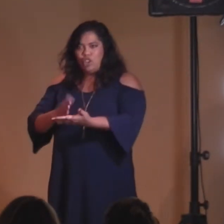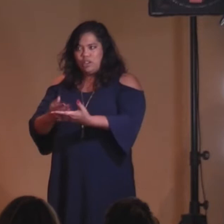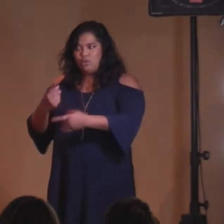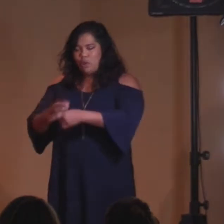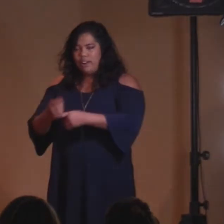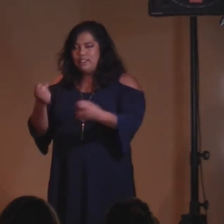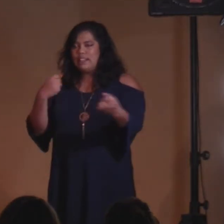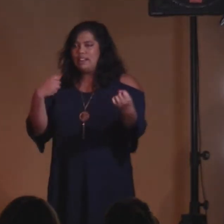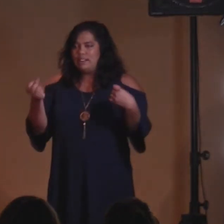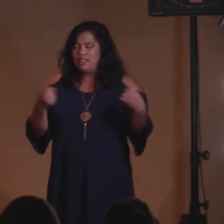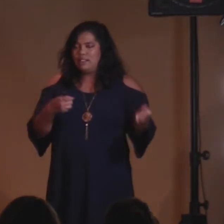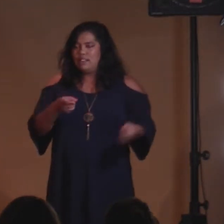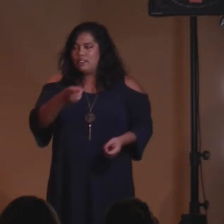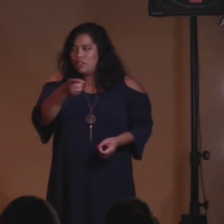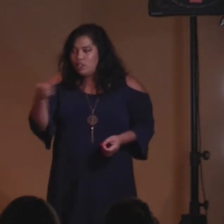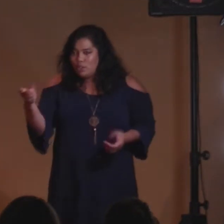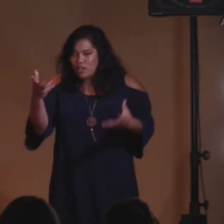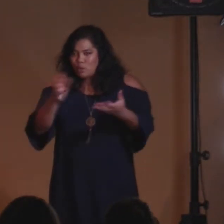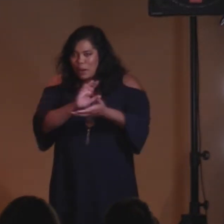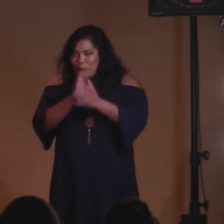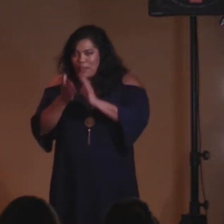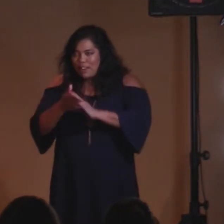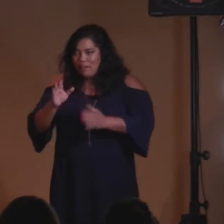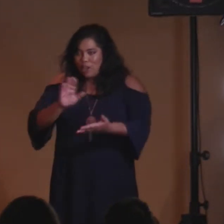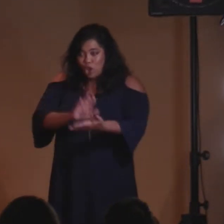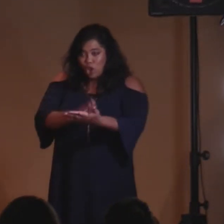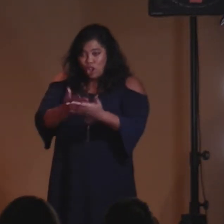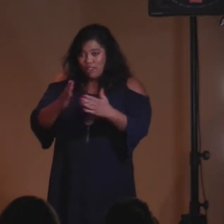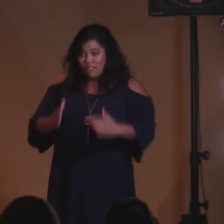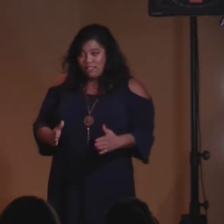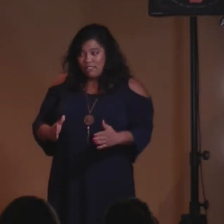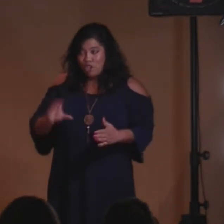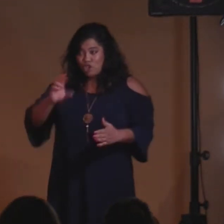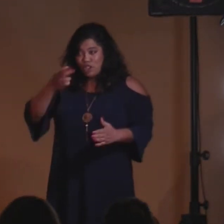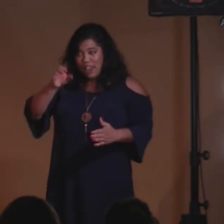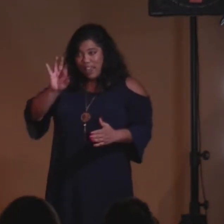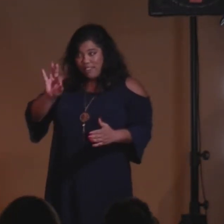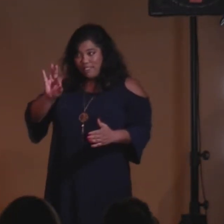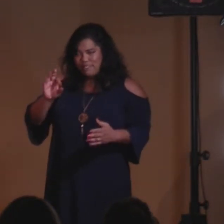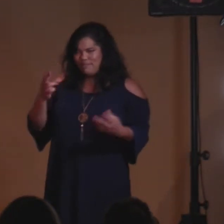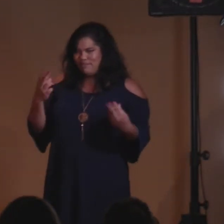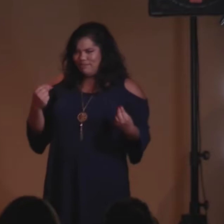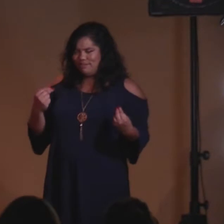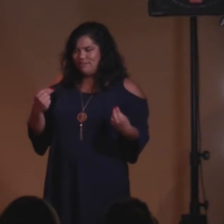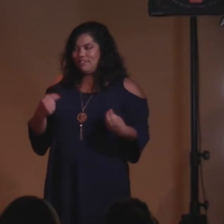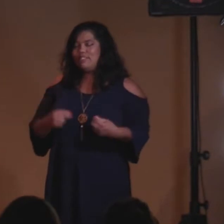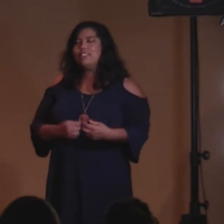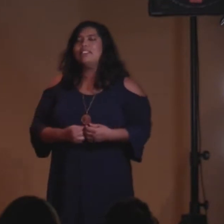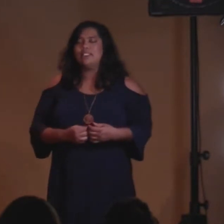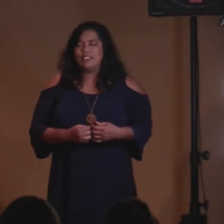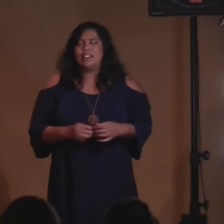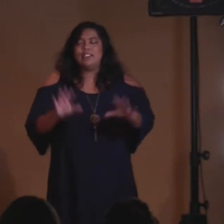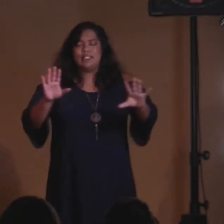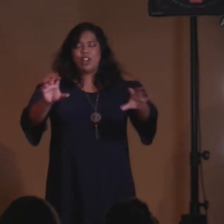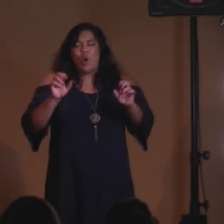Yeah. Does everybody want to be a chef? No. No. So check this out. What if the idea is,